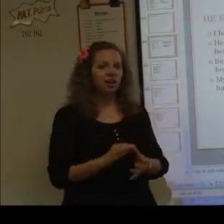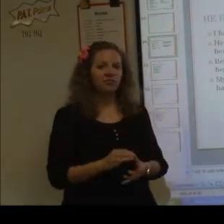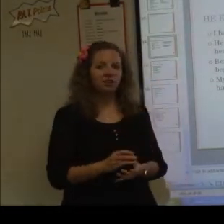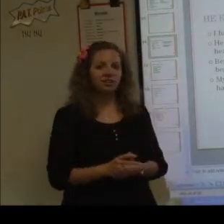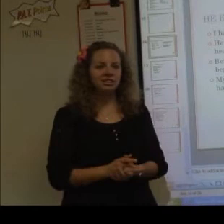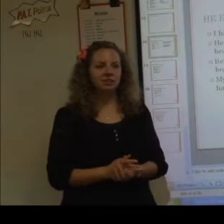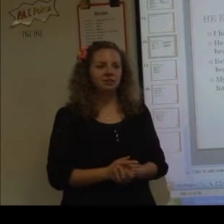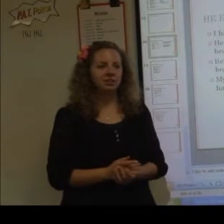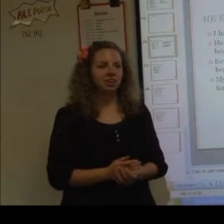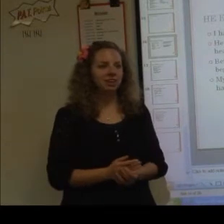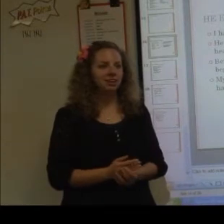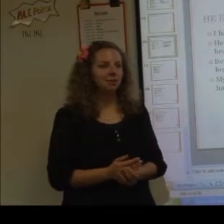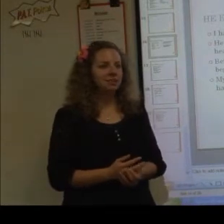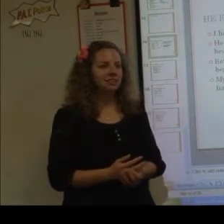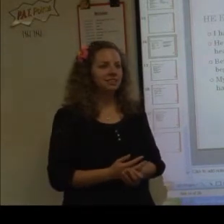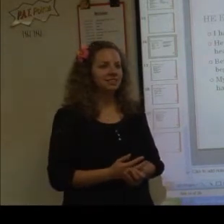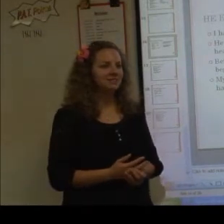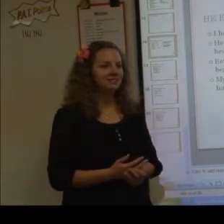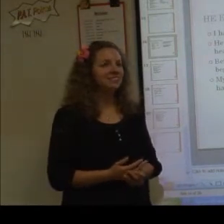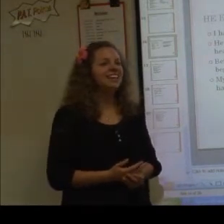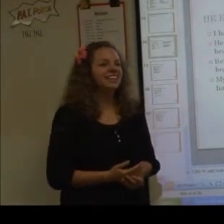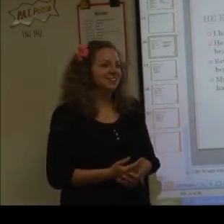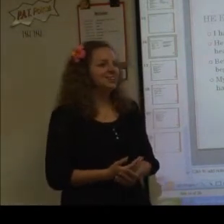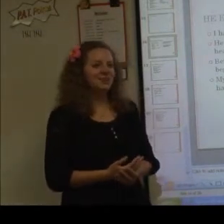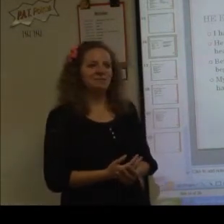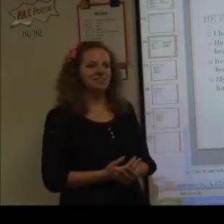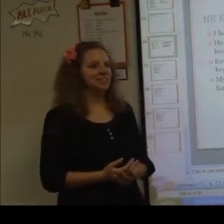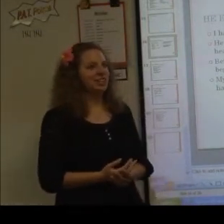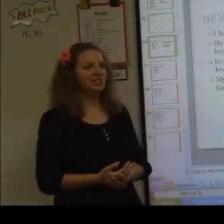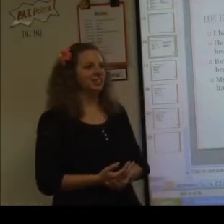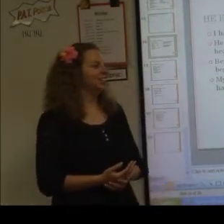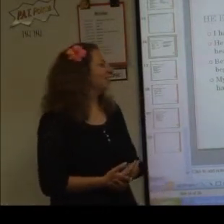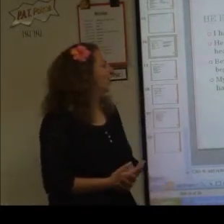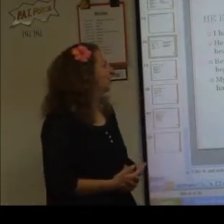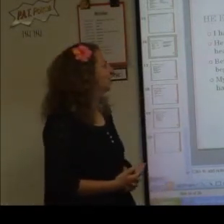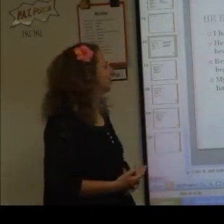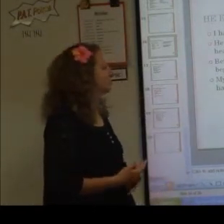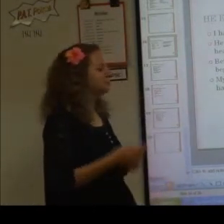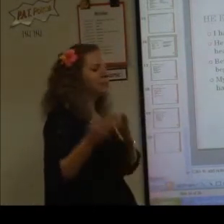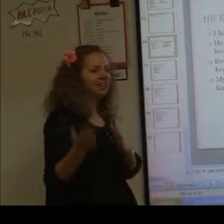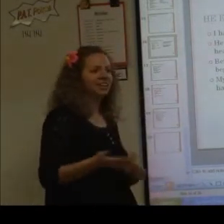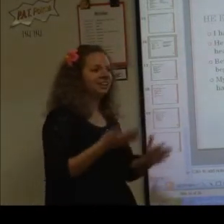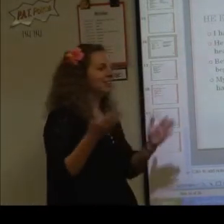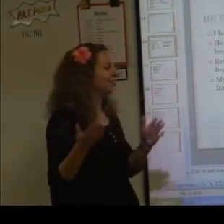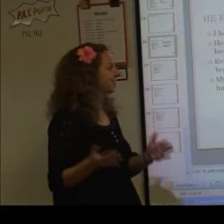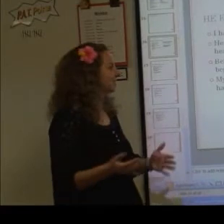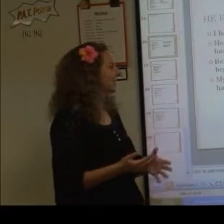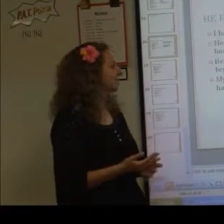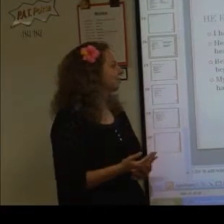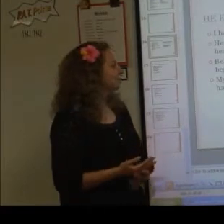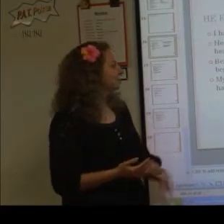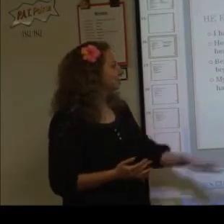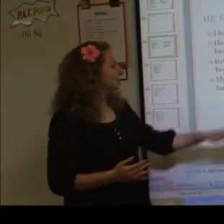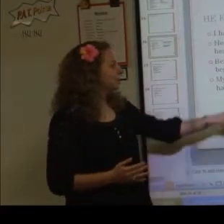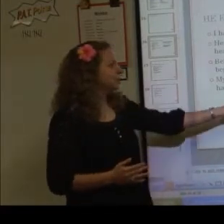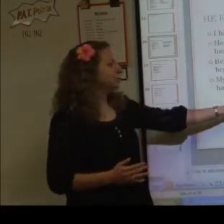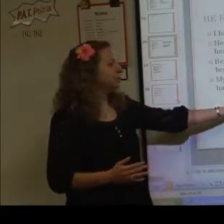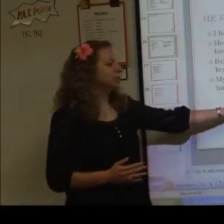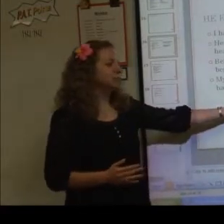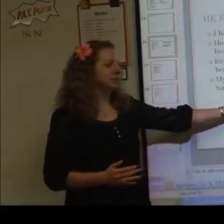lot of ways that you could like go with Schedule. this. Scheduling it all, planning it all. Okay. Notice. So what do you want to do with this one?